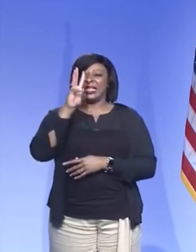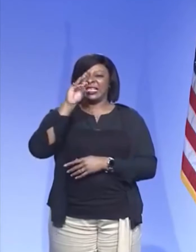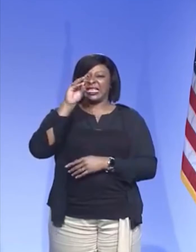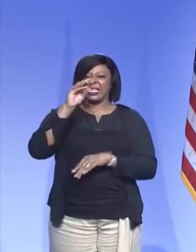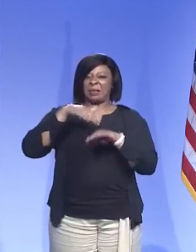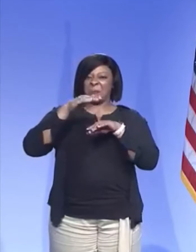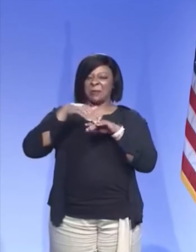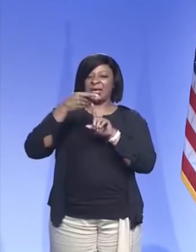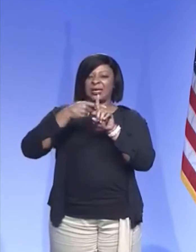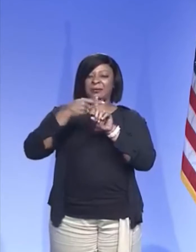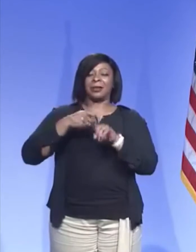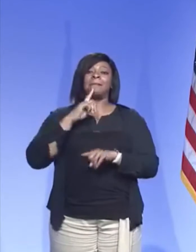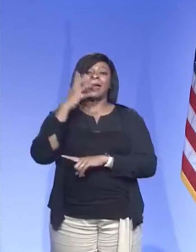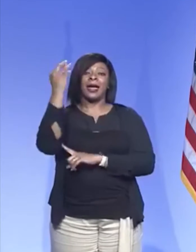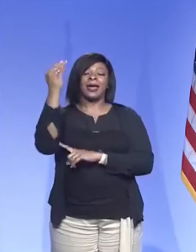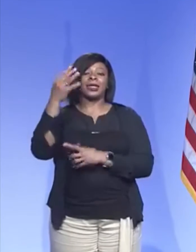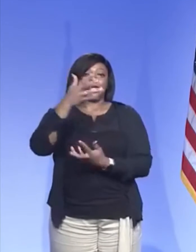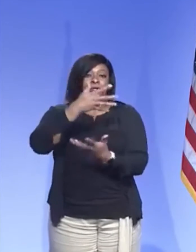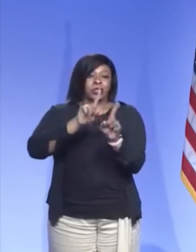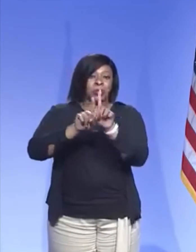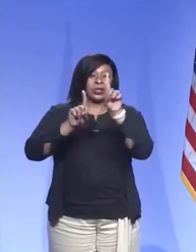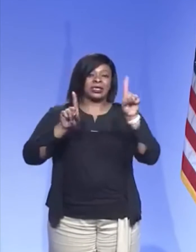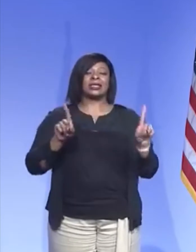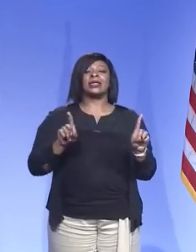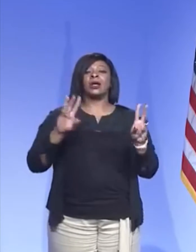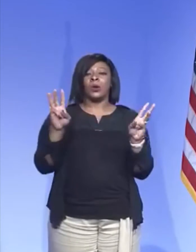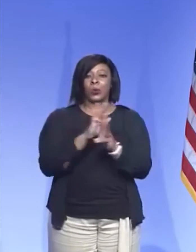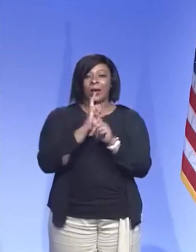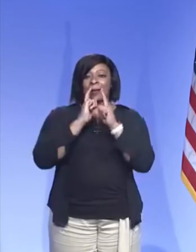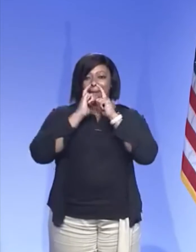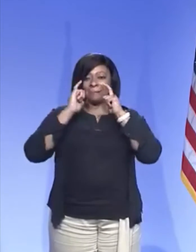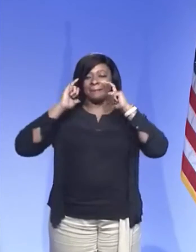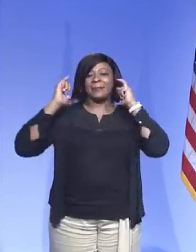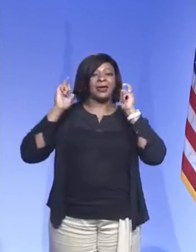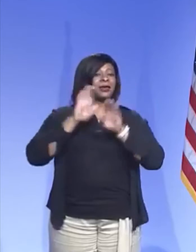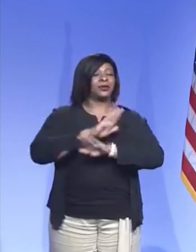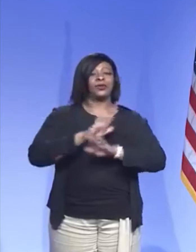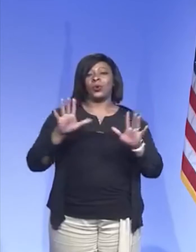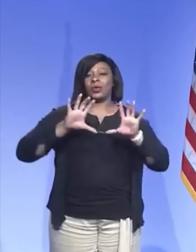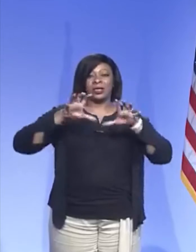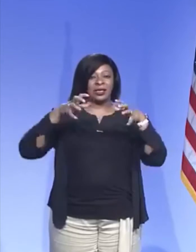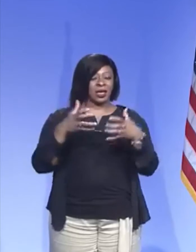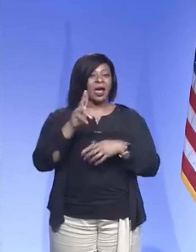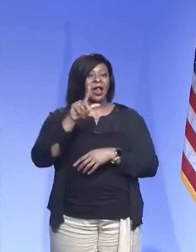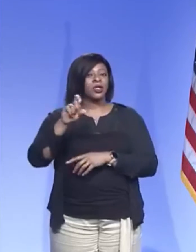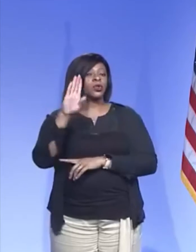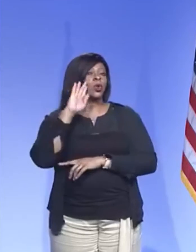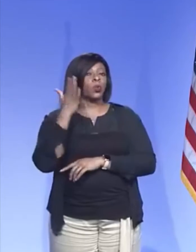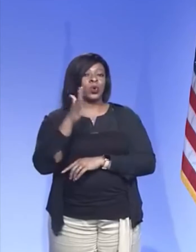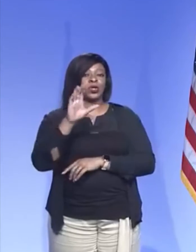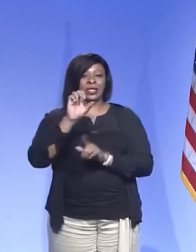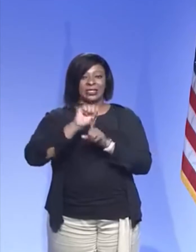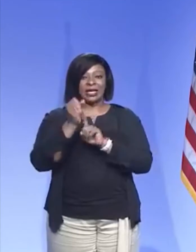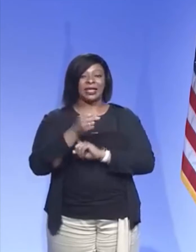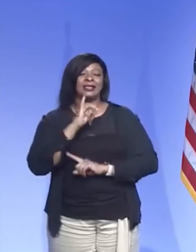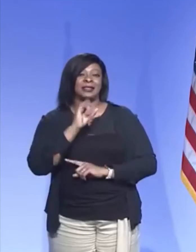degrees. Be outside, social distance, wear a mask, and don't get together unless you know what your status